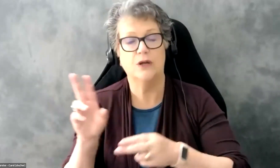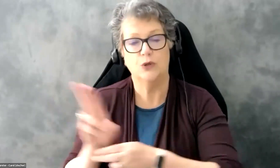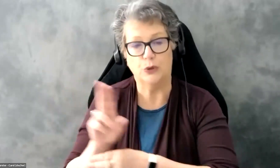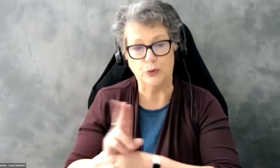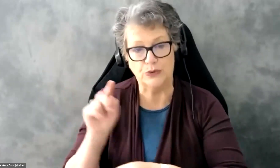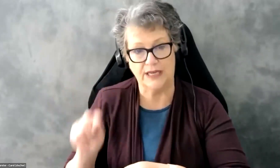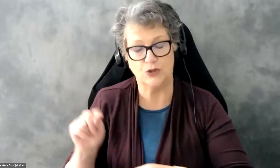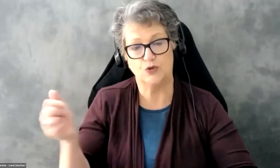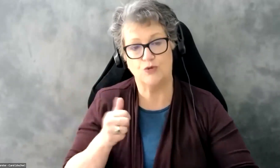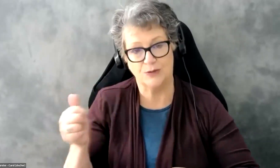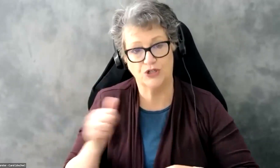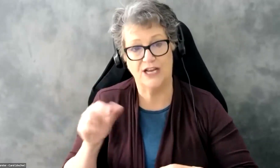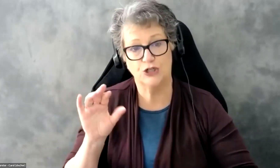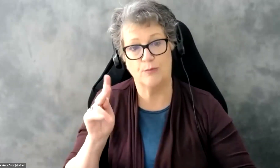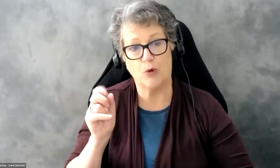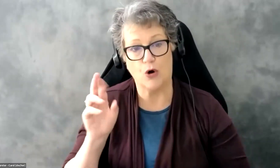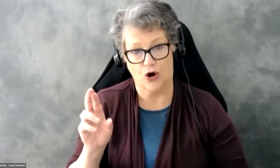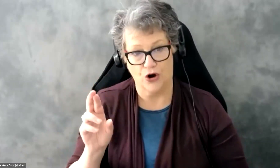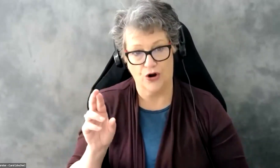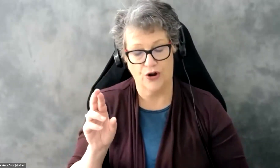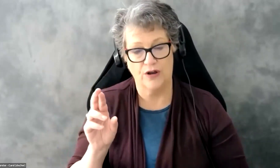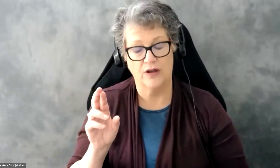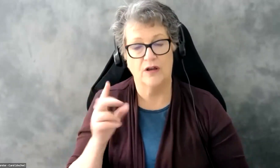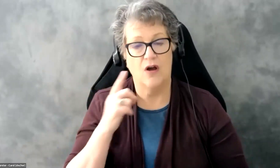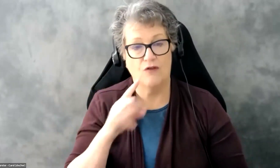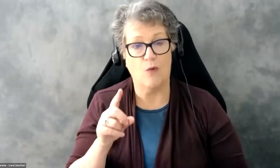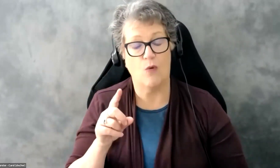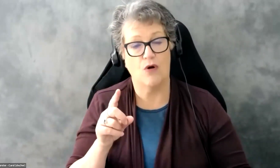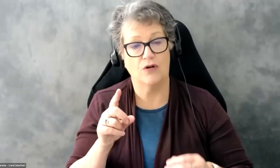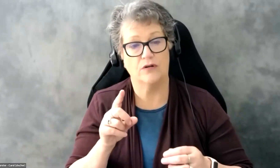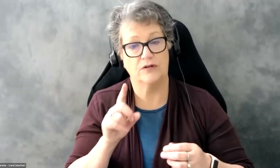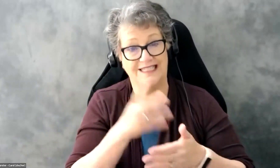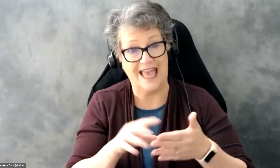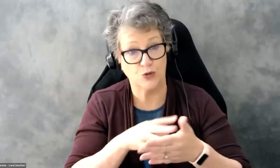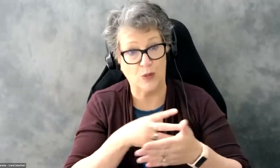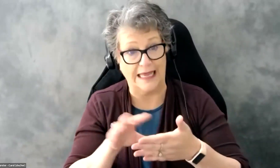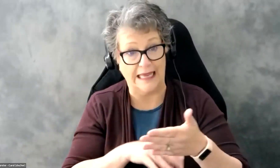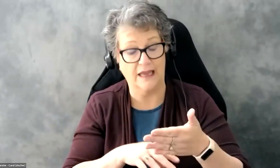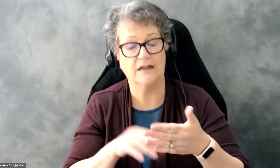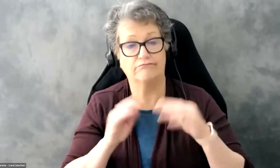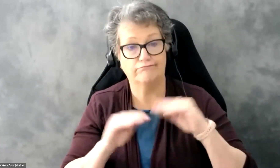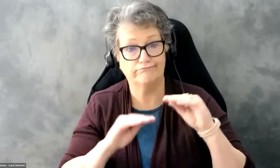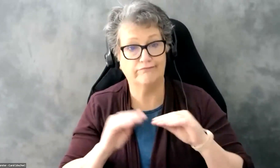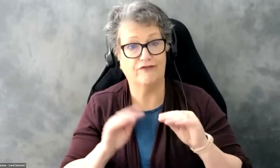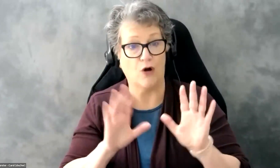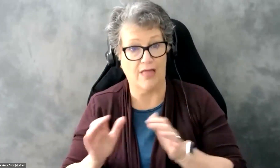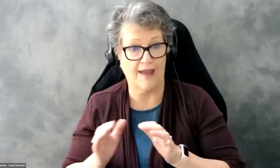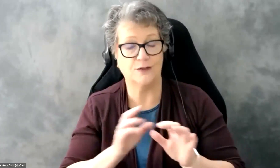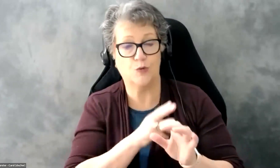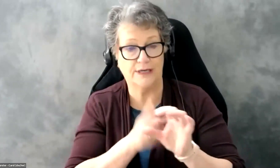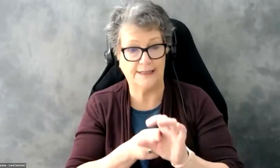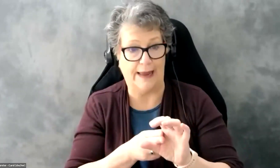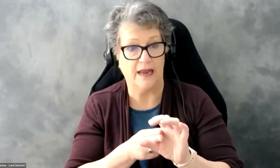a transportation broker for the scheduling of transportation for clients that participate